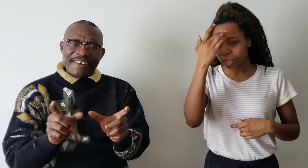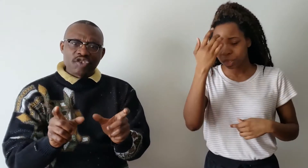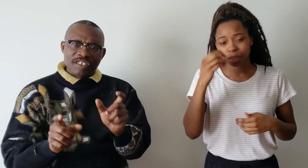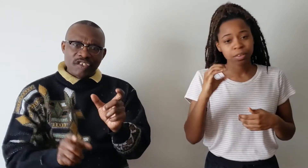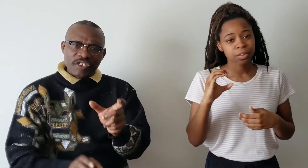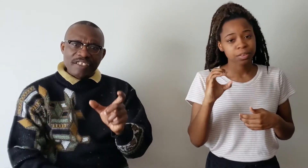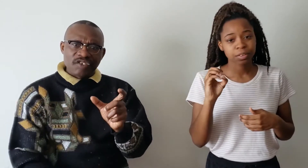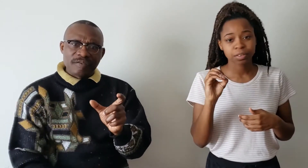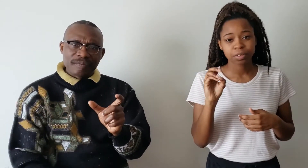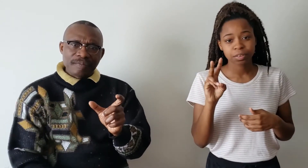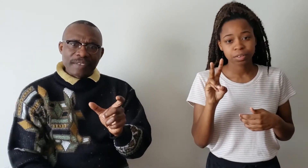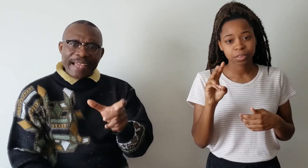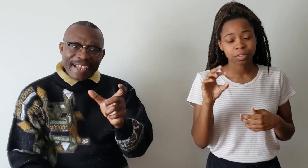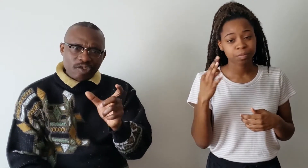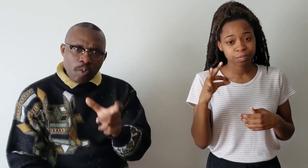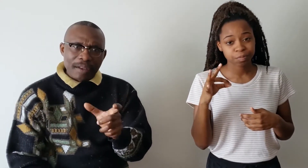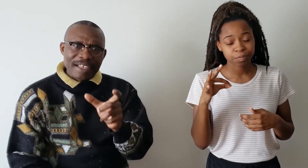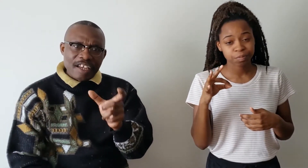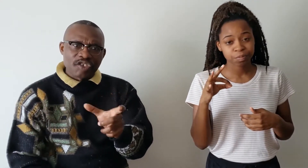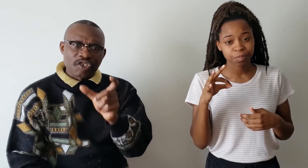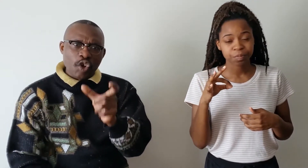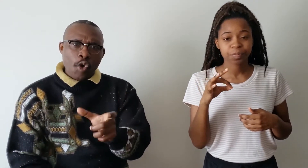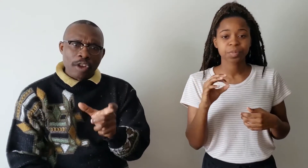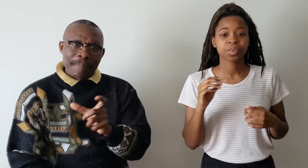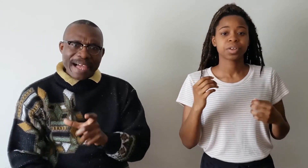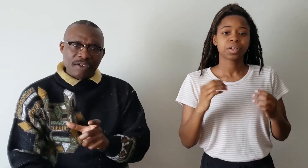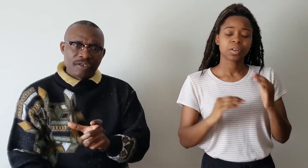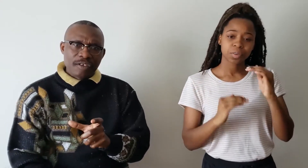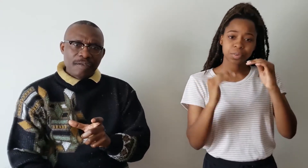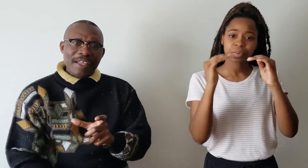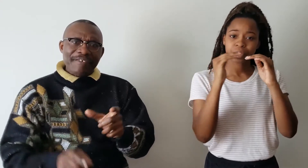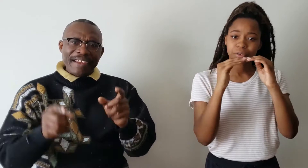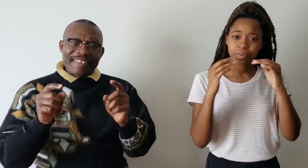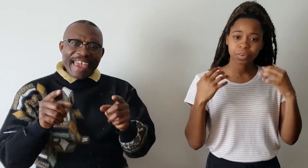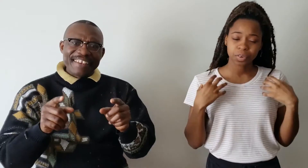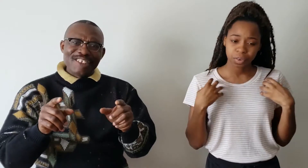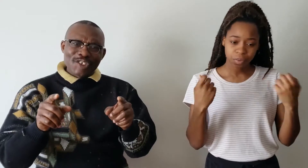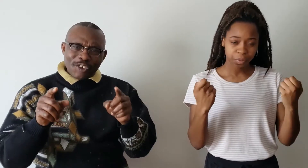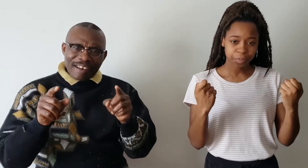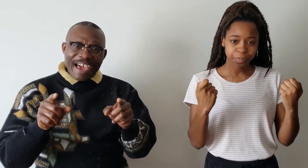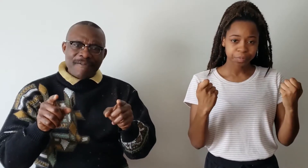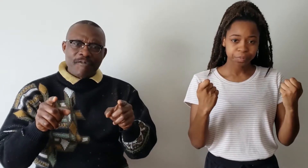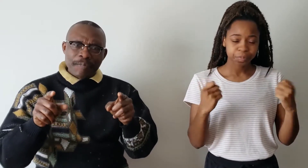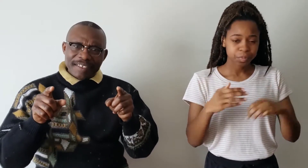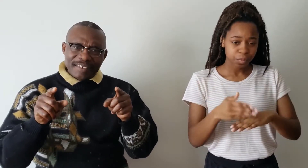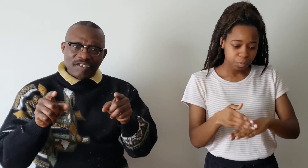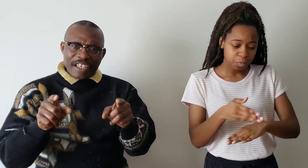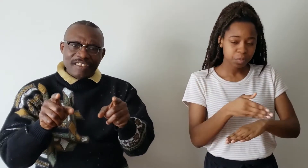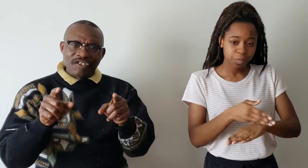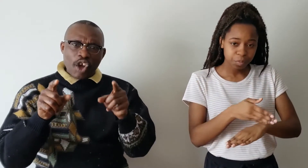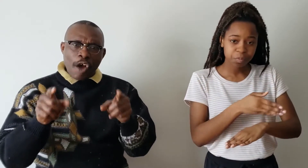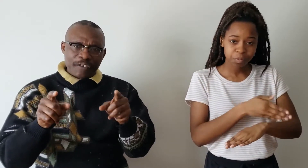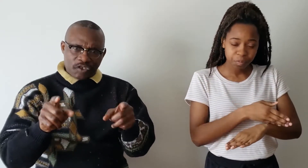coronavirus disease. And that's what Easter is all about. Regaining your life from the disease of